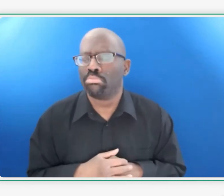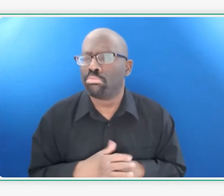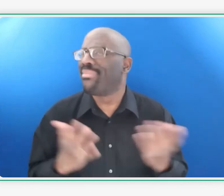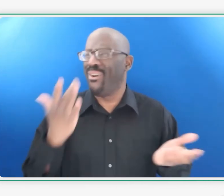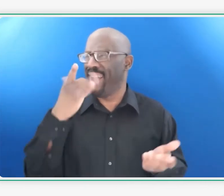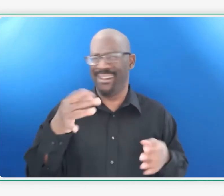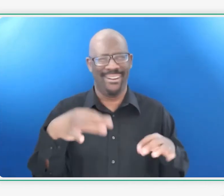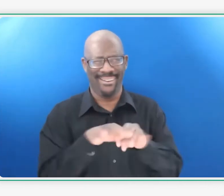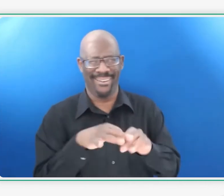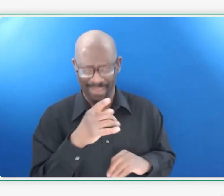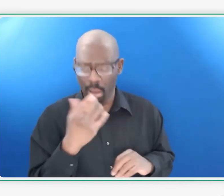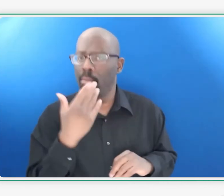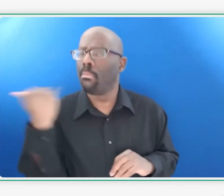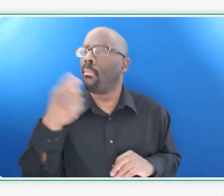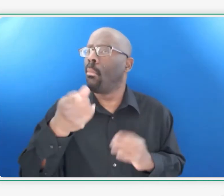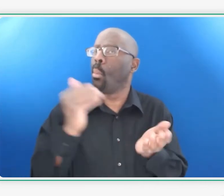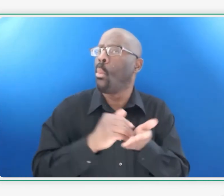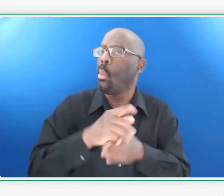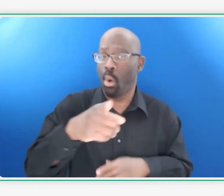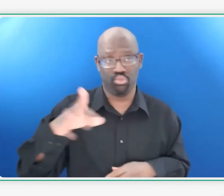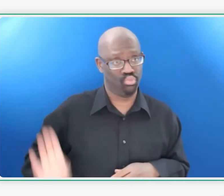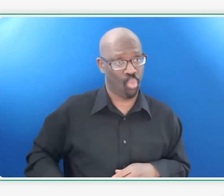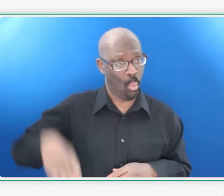task. It happens very passively.